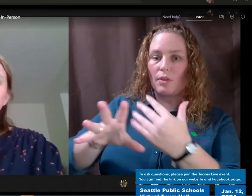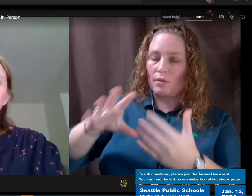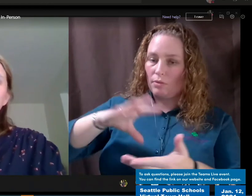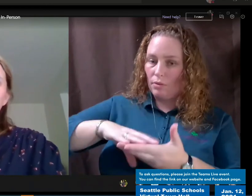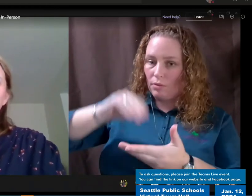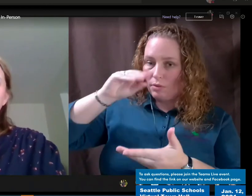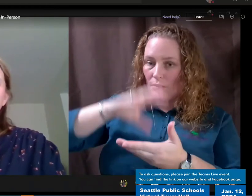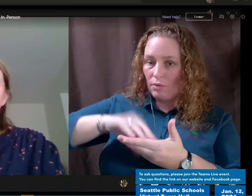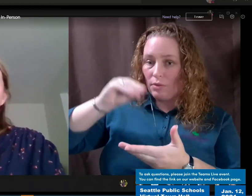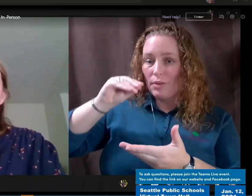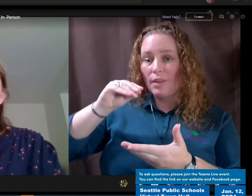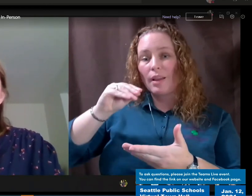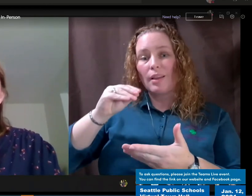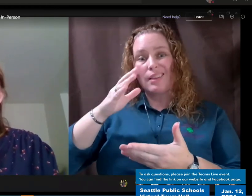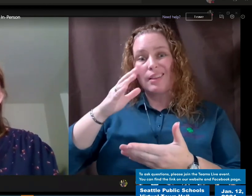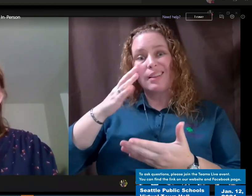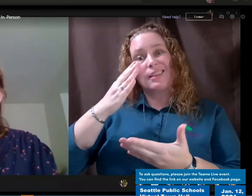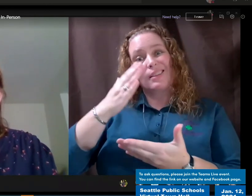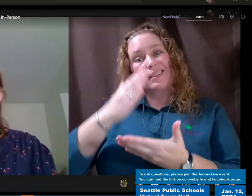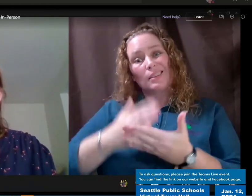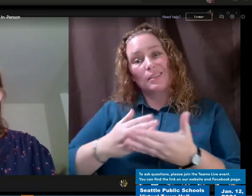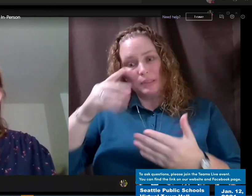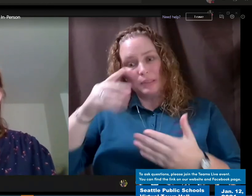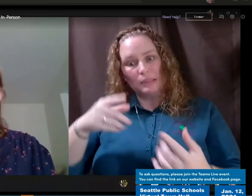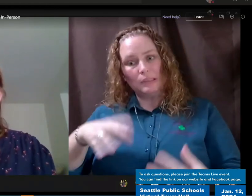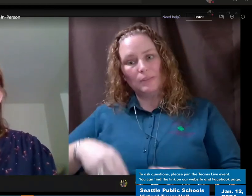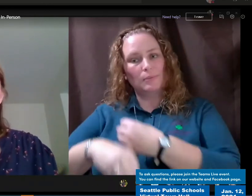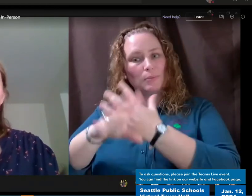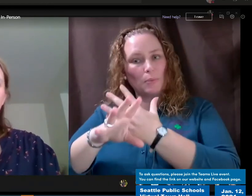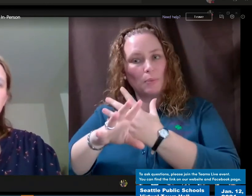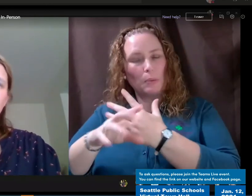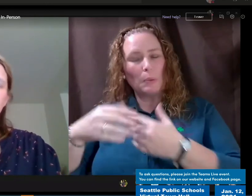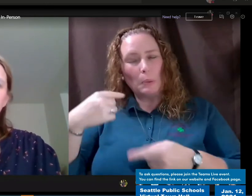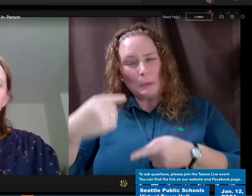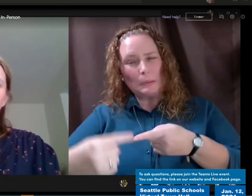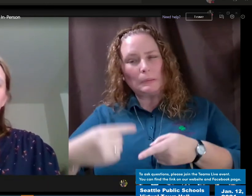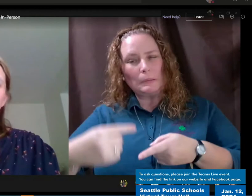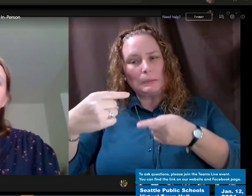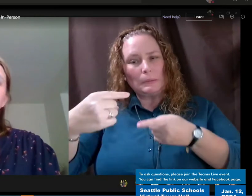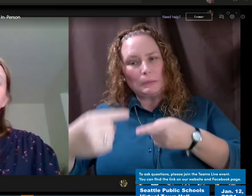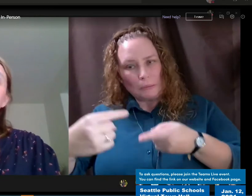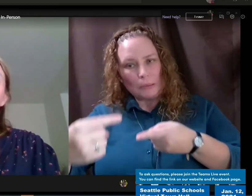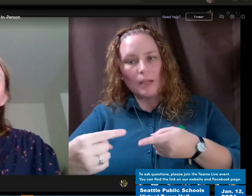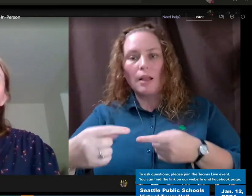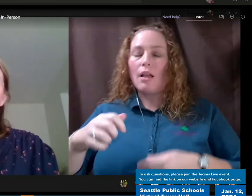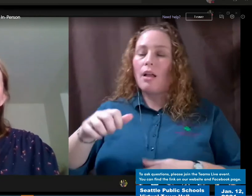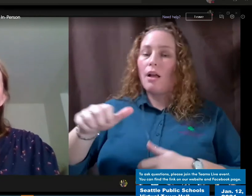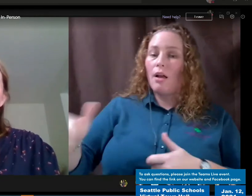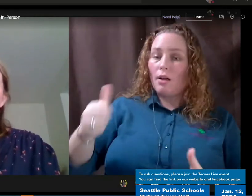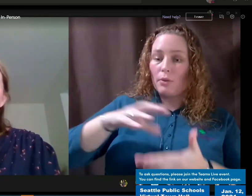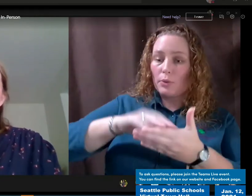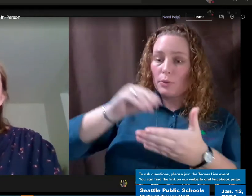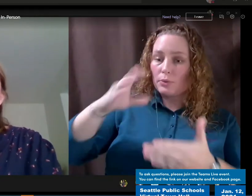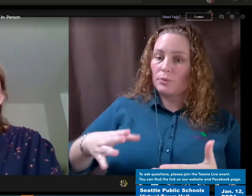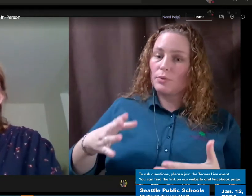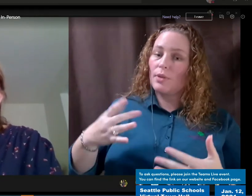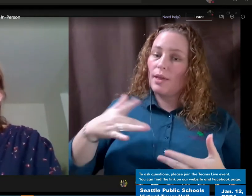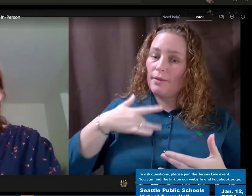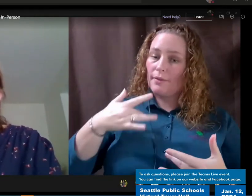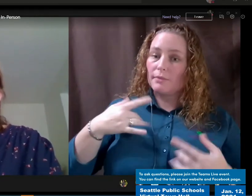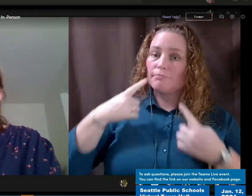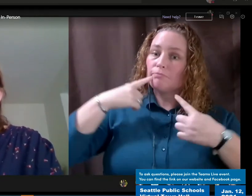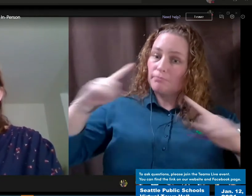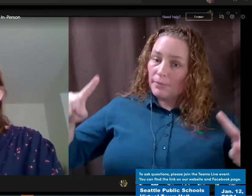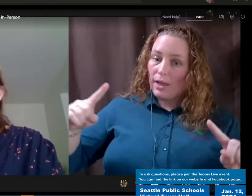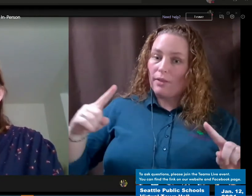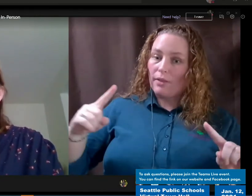remote learning's been a struggle. And for other students, they found success in the established routines with their dedicated educators. So if